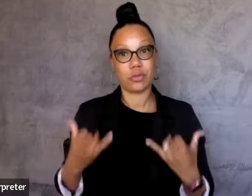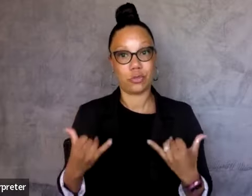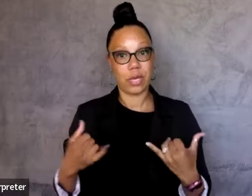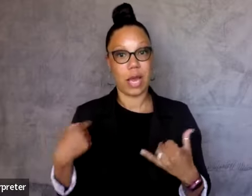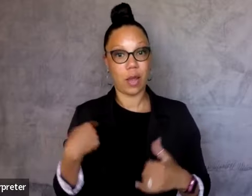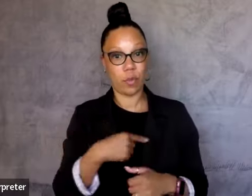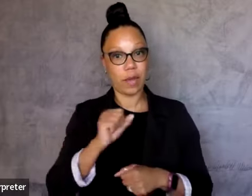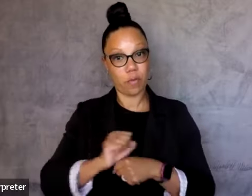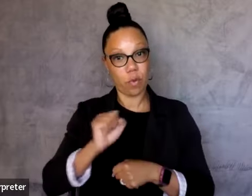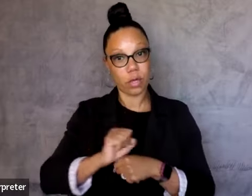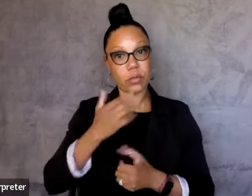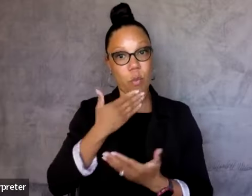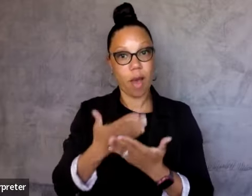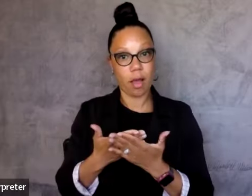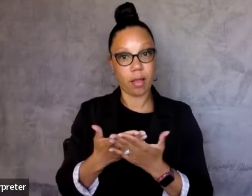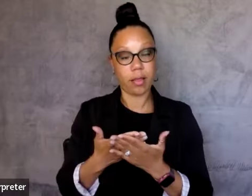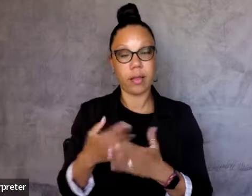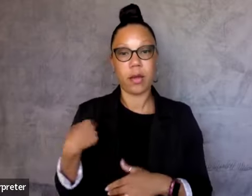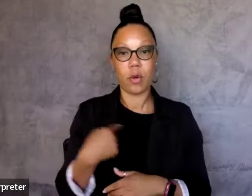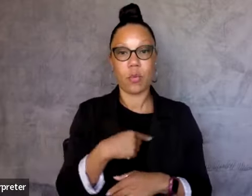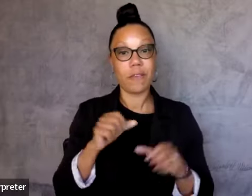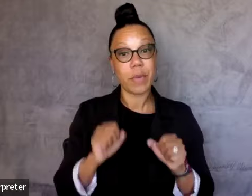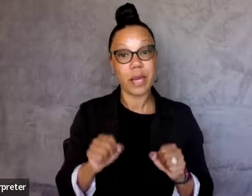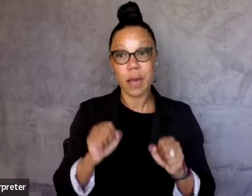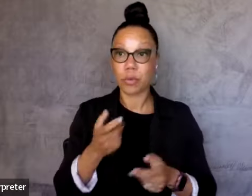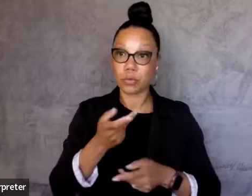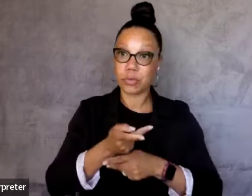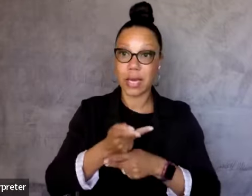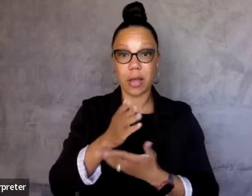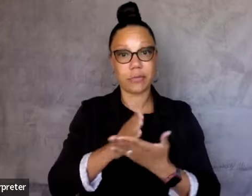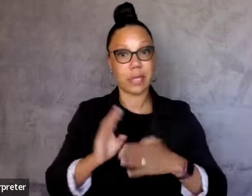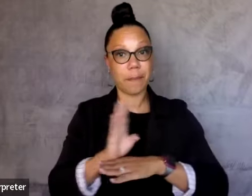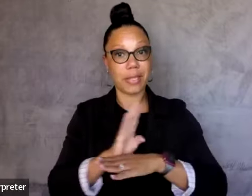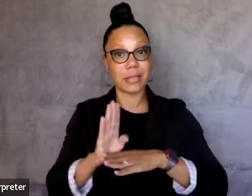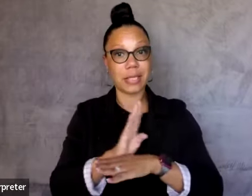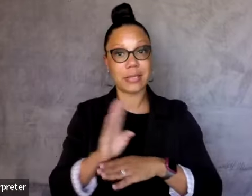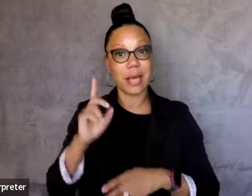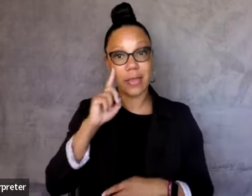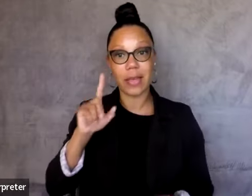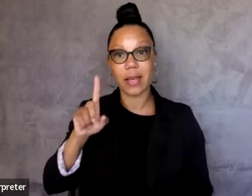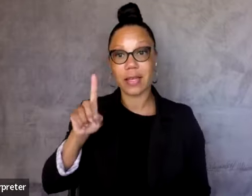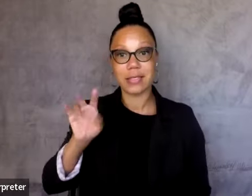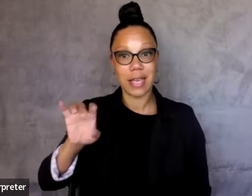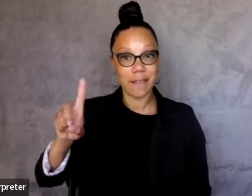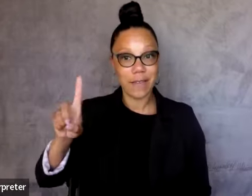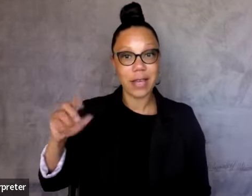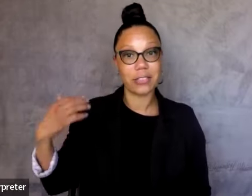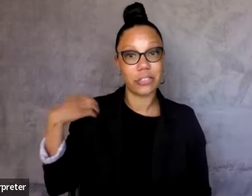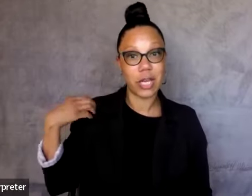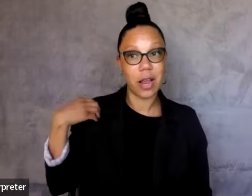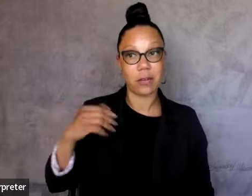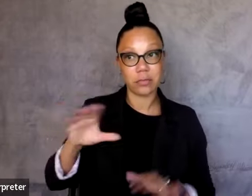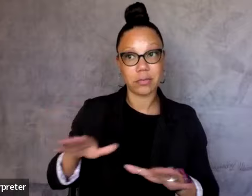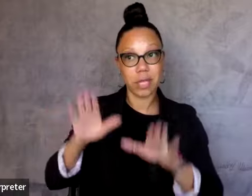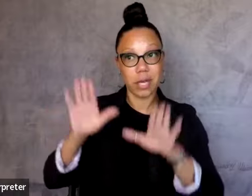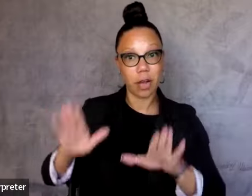well, and we've been able to get some business done. And I think David has done an awesome job as the chair. And I think if we continue to